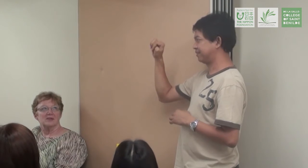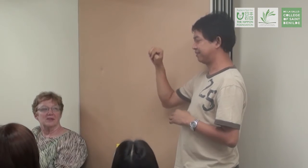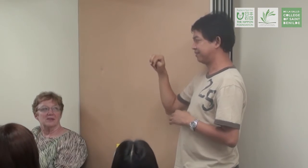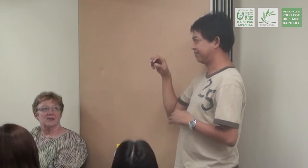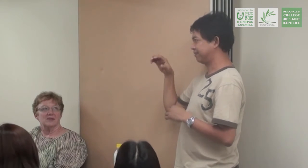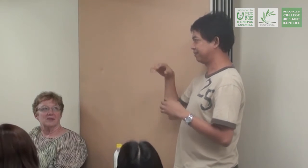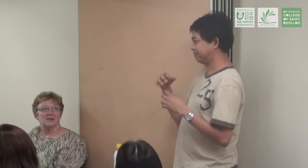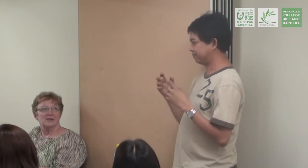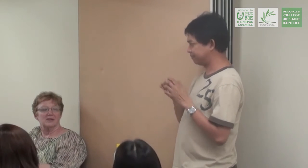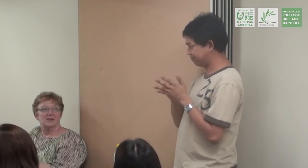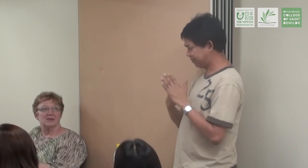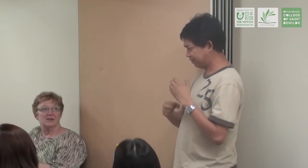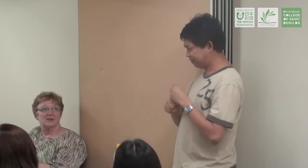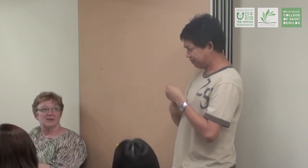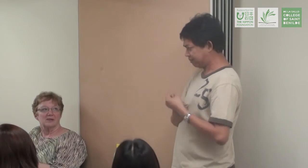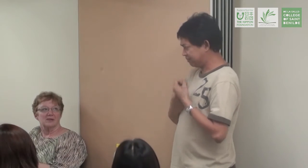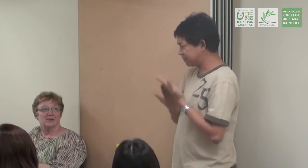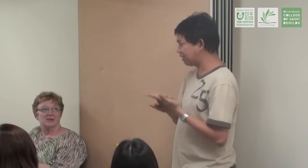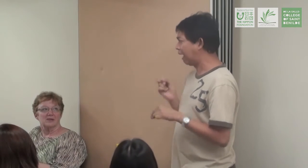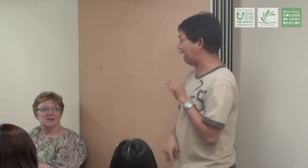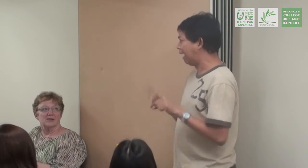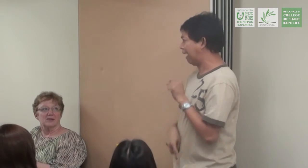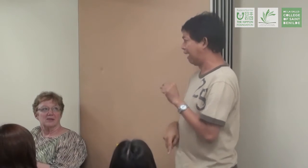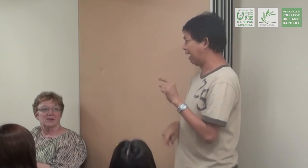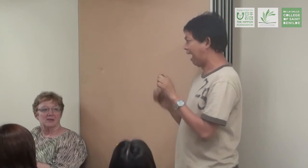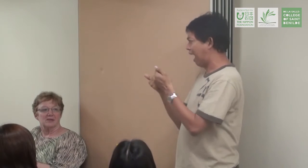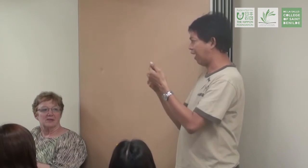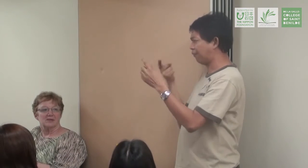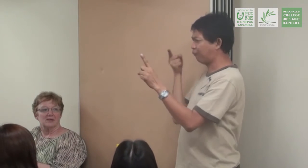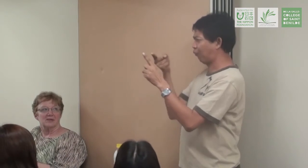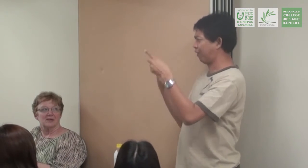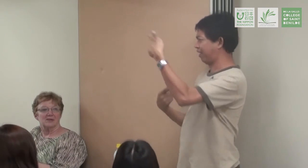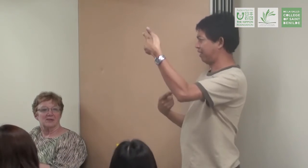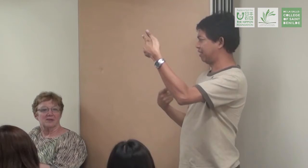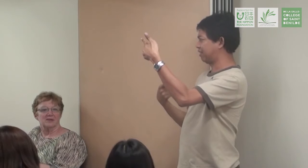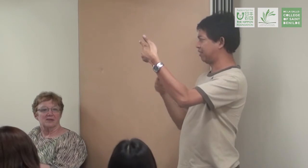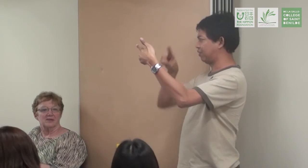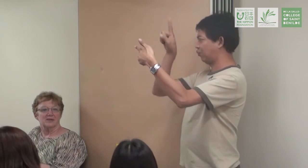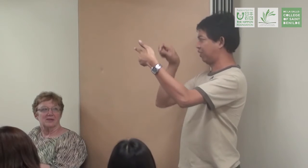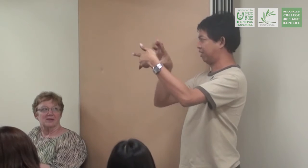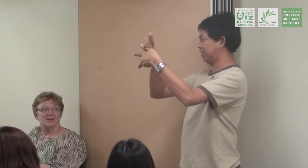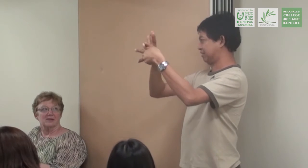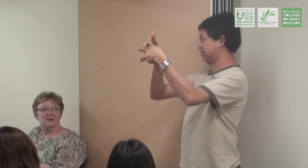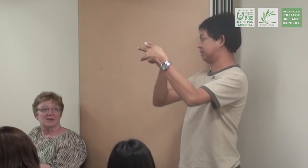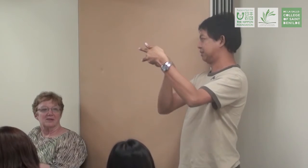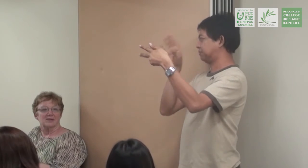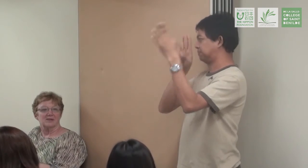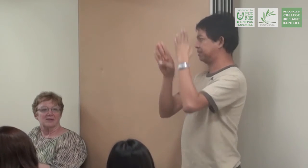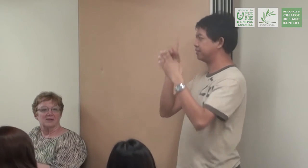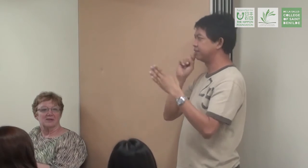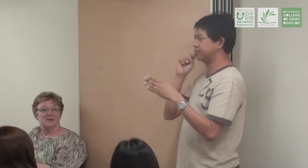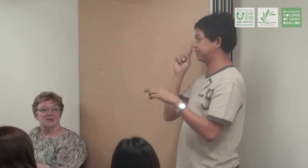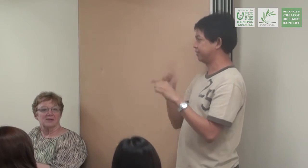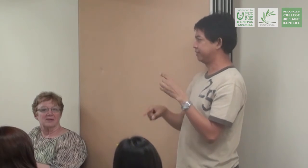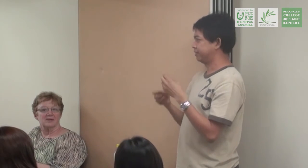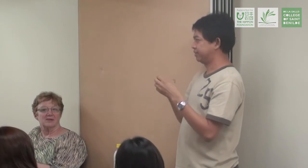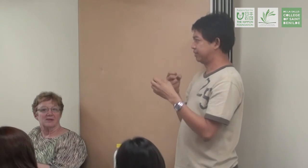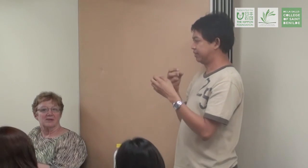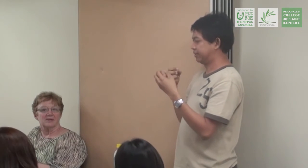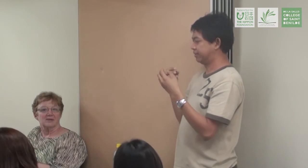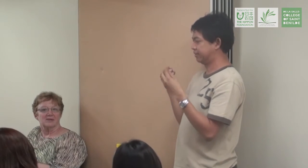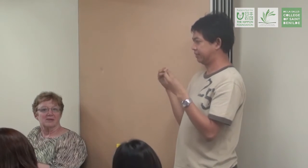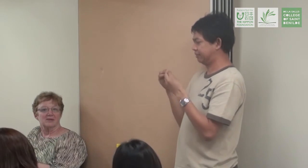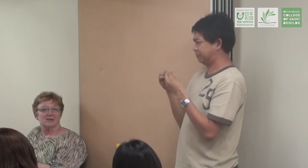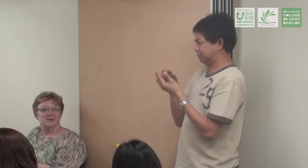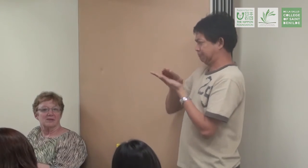reactions, or if we are asked of reactions, so how do we express those reactions? So what's the point? So there are